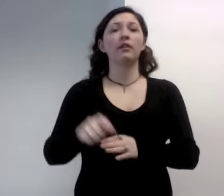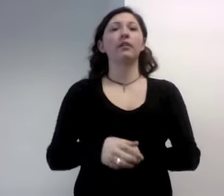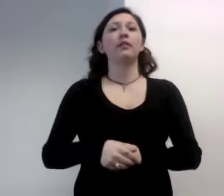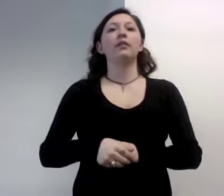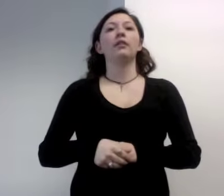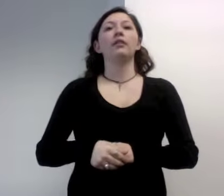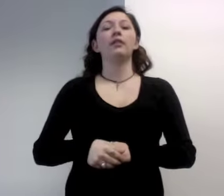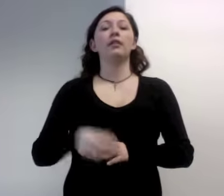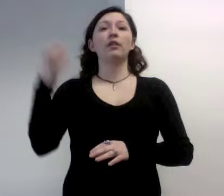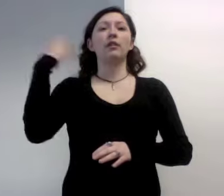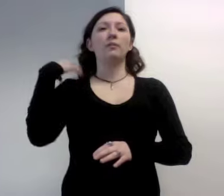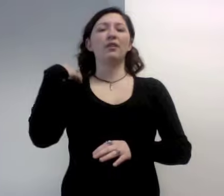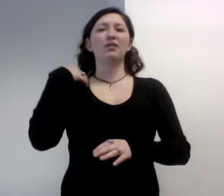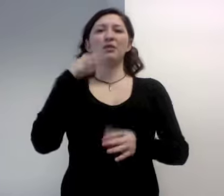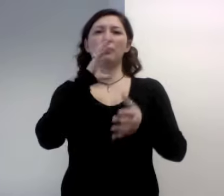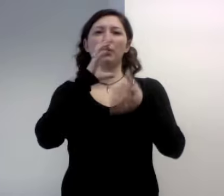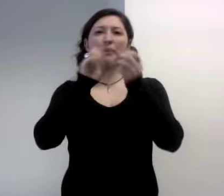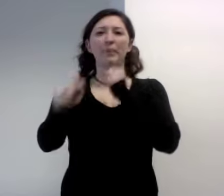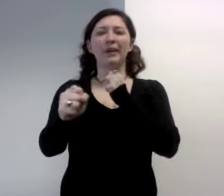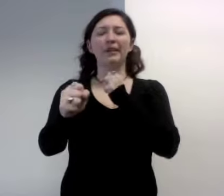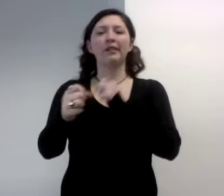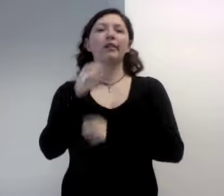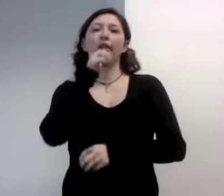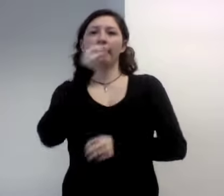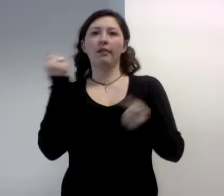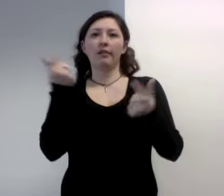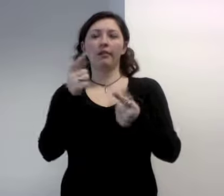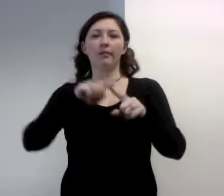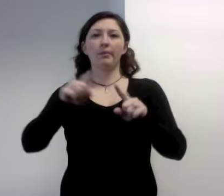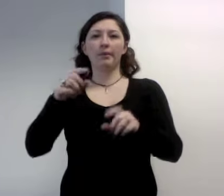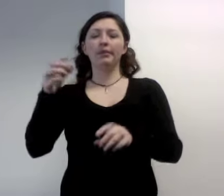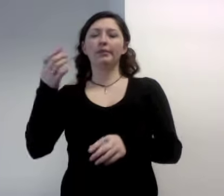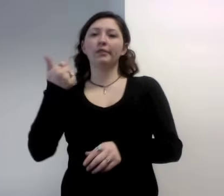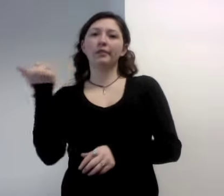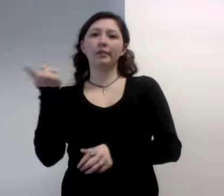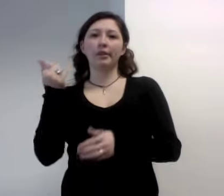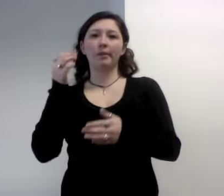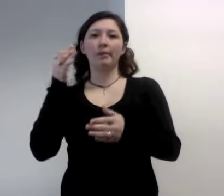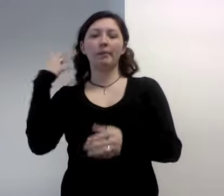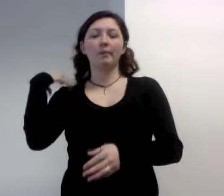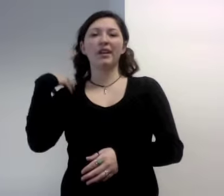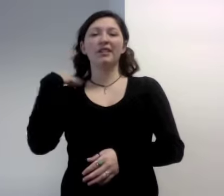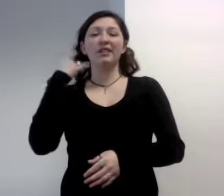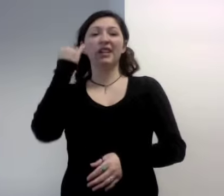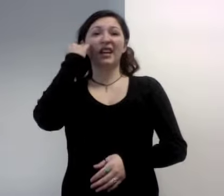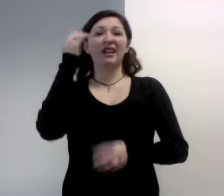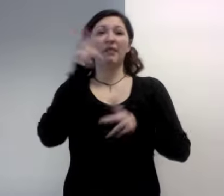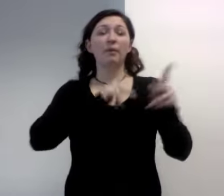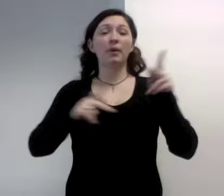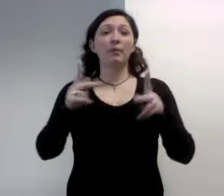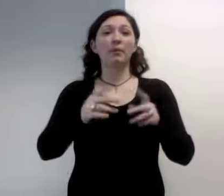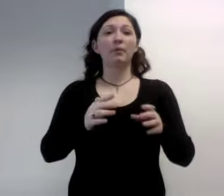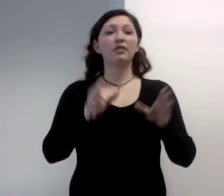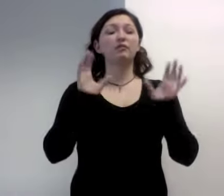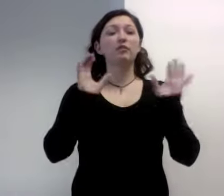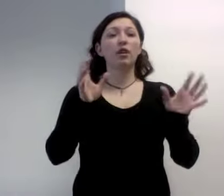employers, but some employers were so cruel at times that people caught talking, singing, or smoking would receive